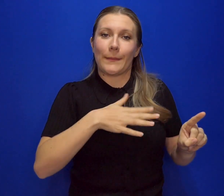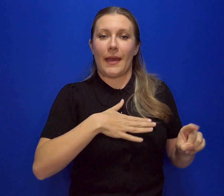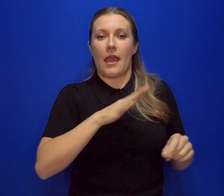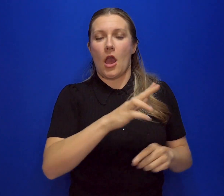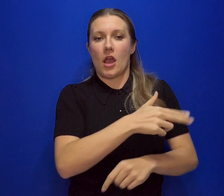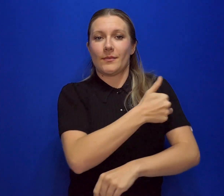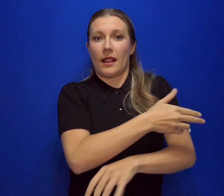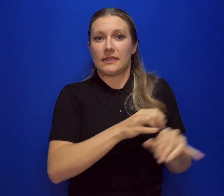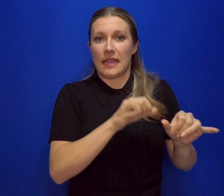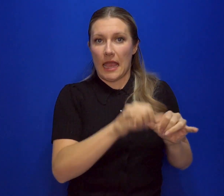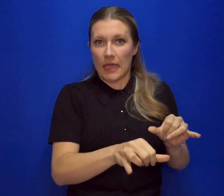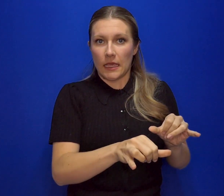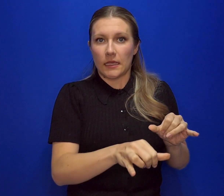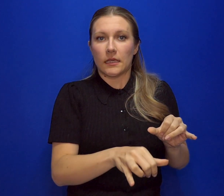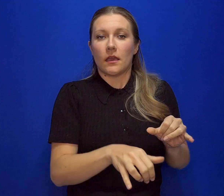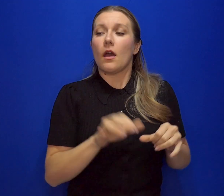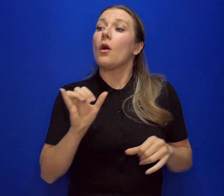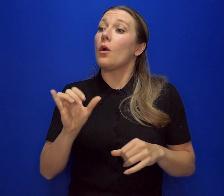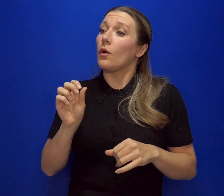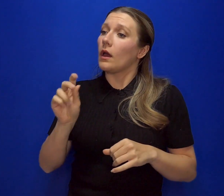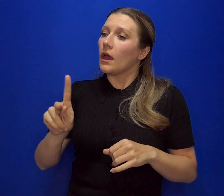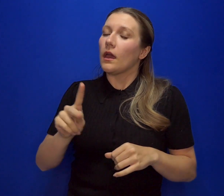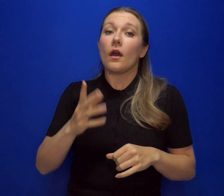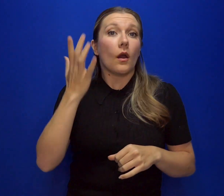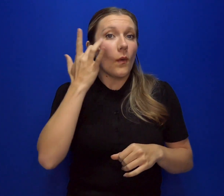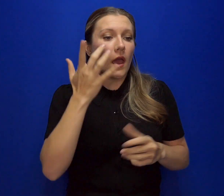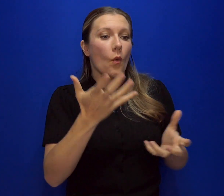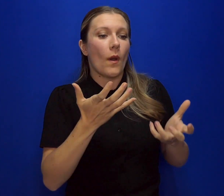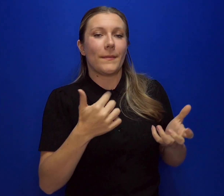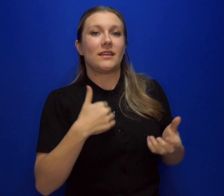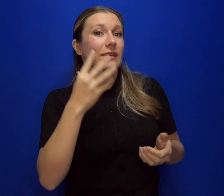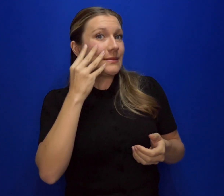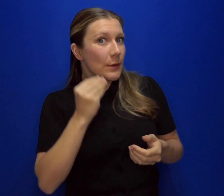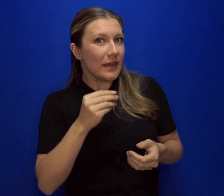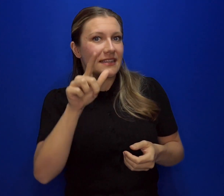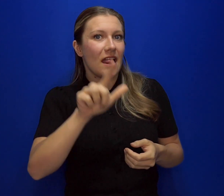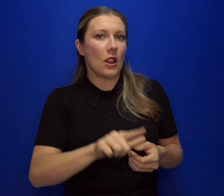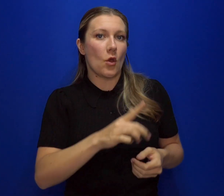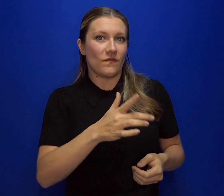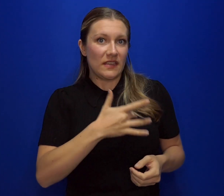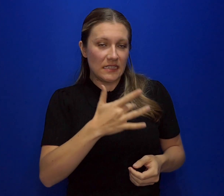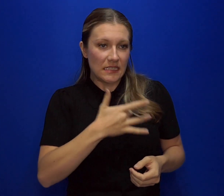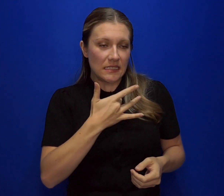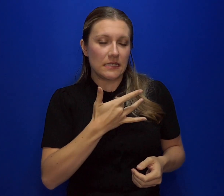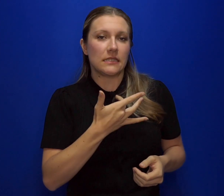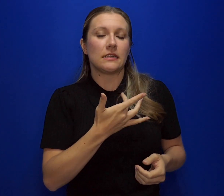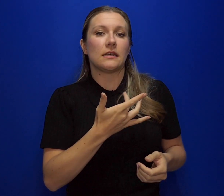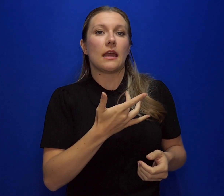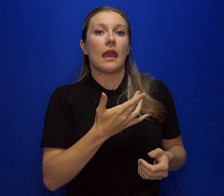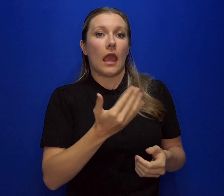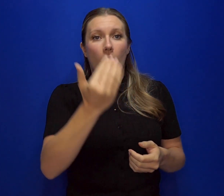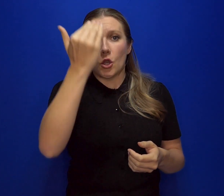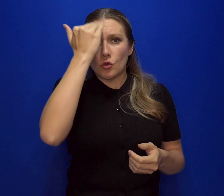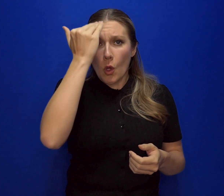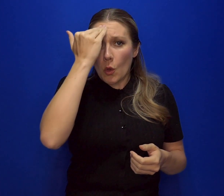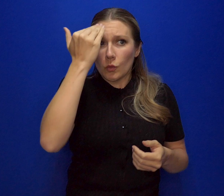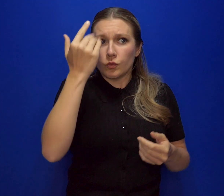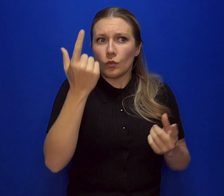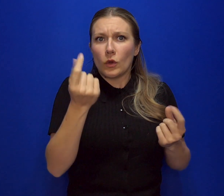in the hospital. Oh, okay. So that I could experience lows or a low symptom and know what to do about